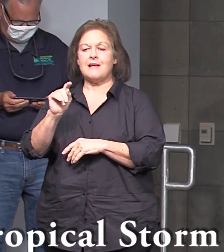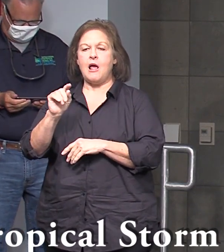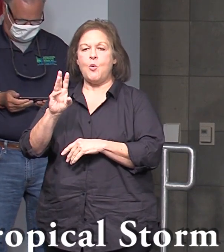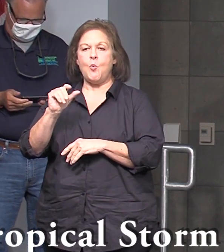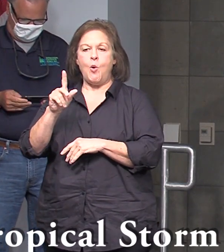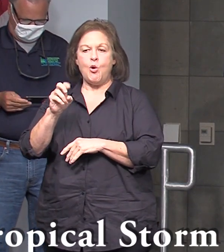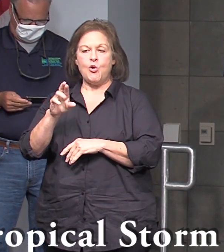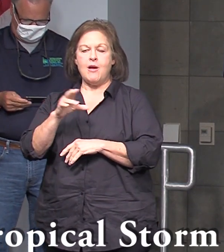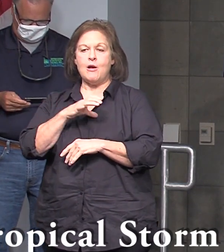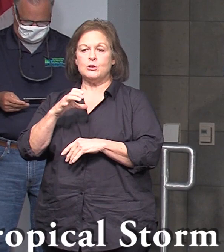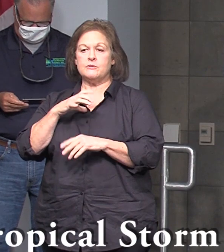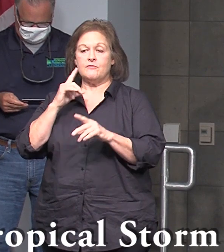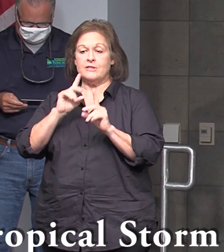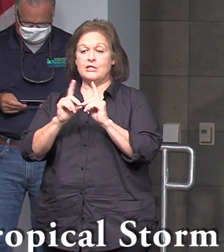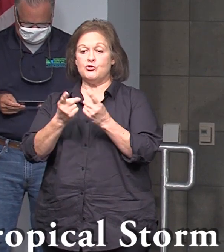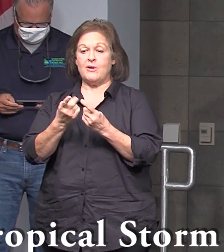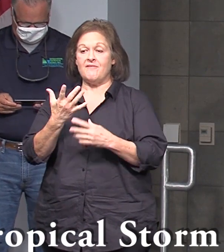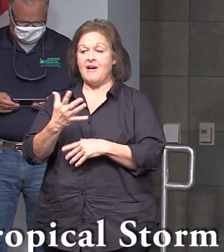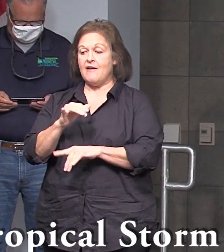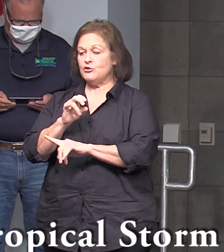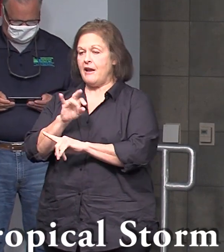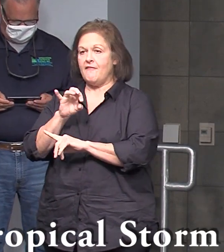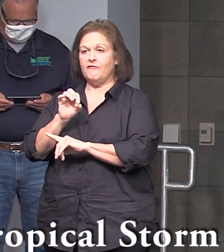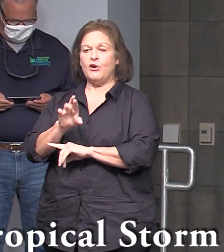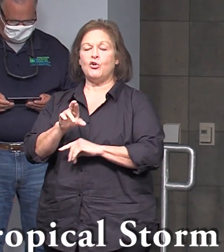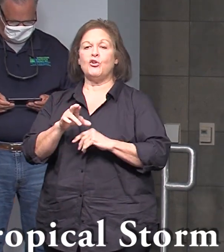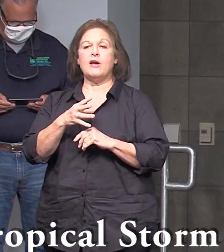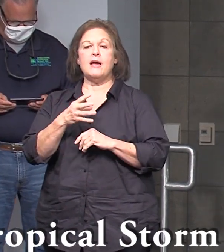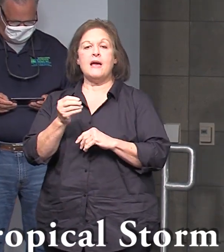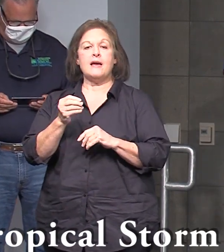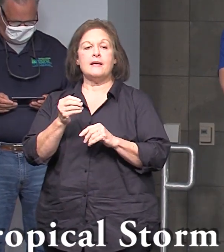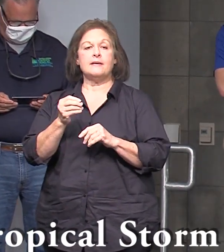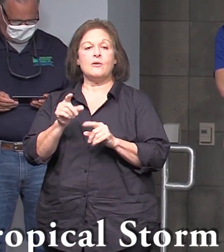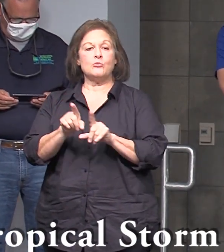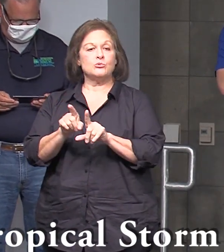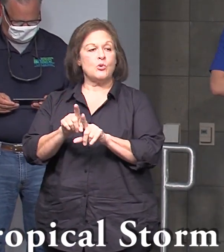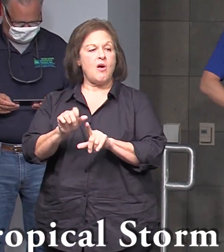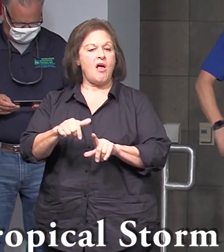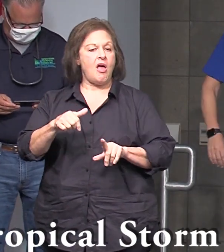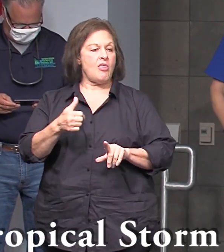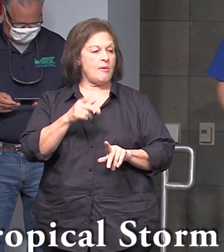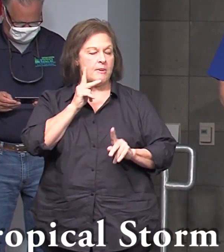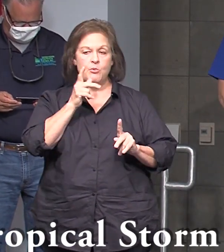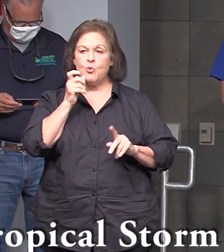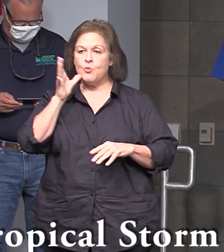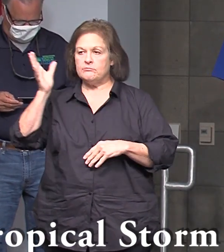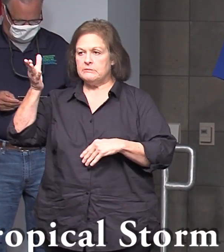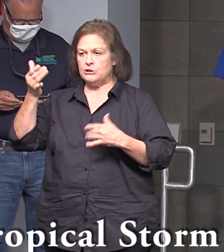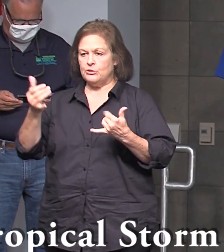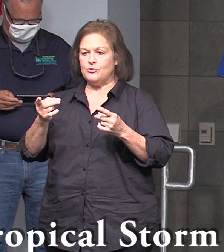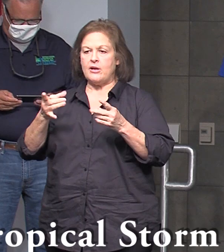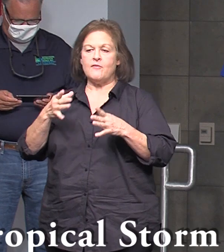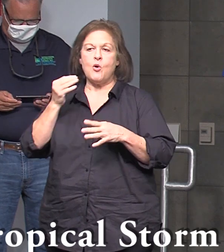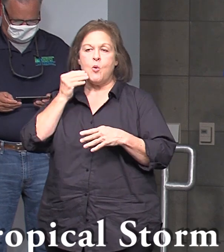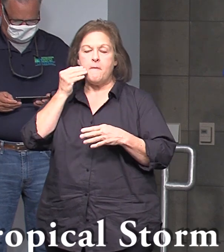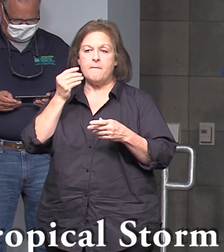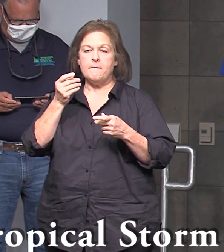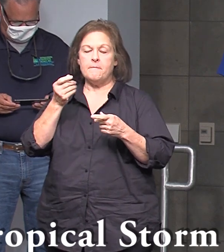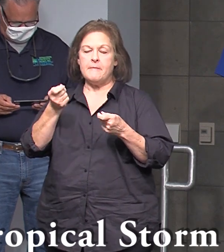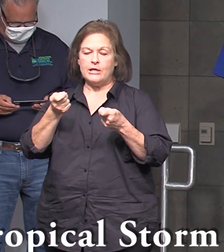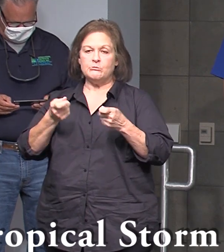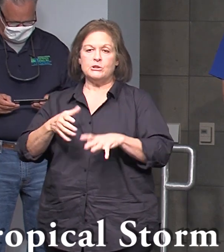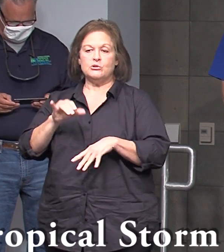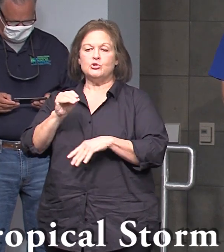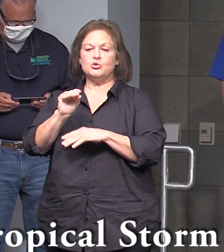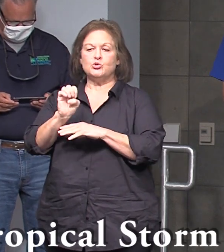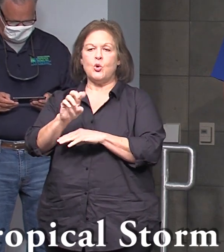our councilwoman for District 5, Jennifer Van Rankin, along with many others who are going to speak today, our Director of Emergency Management,